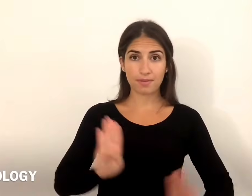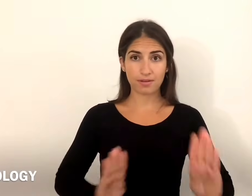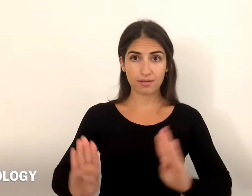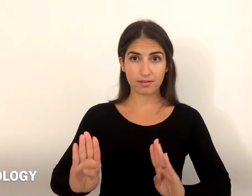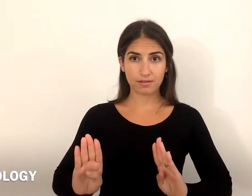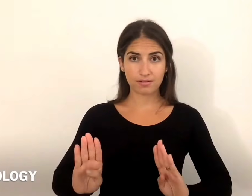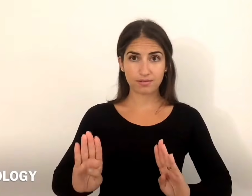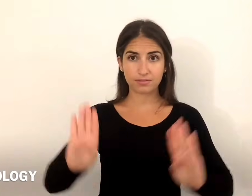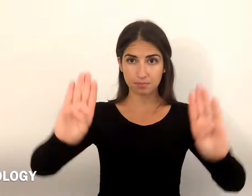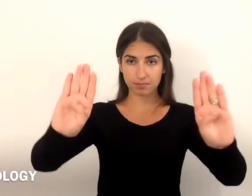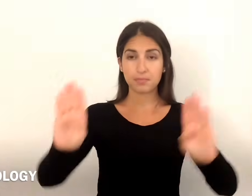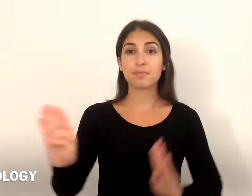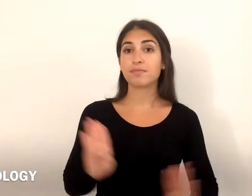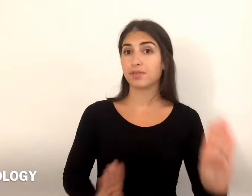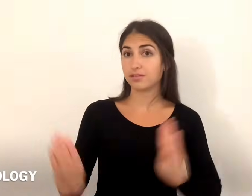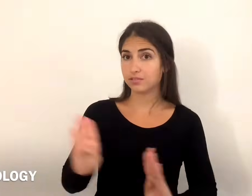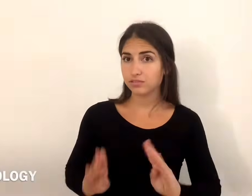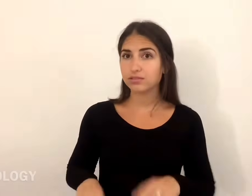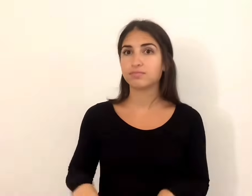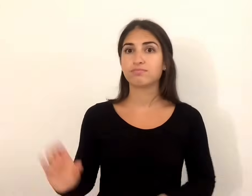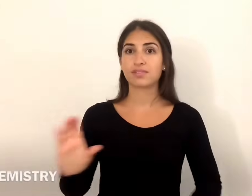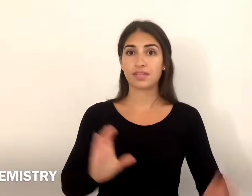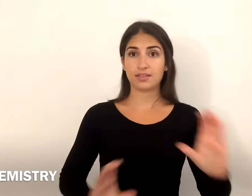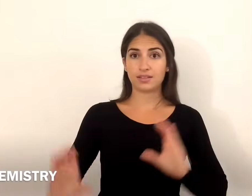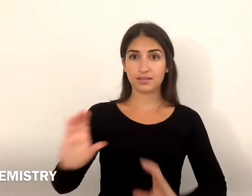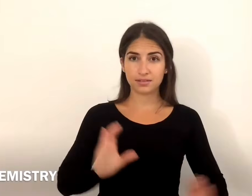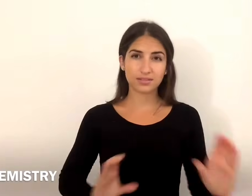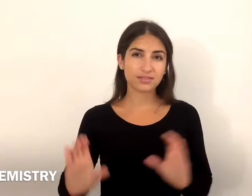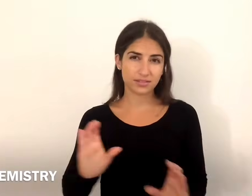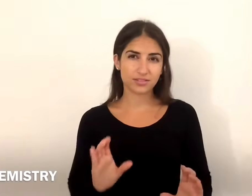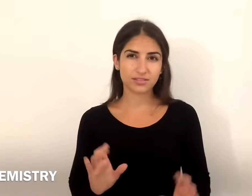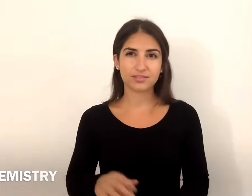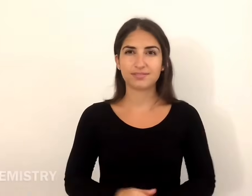Like biology. Is that B hand shape? Chemistry.